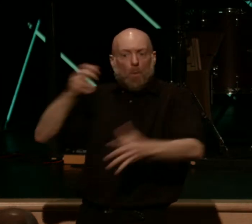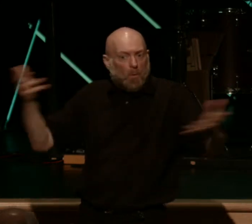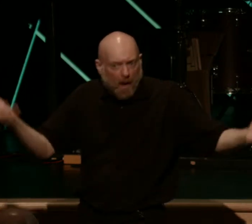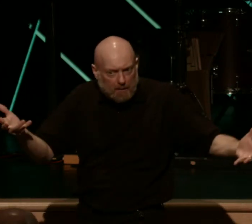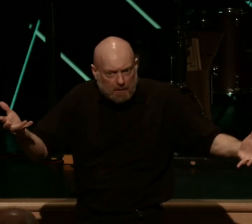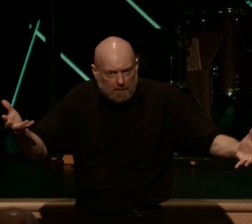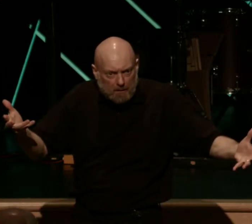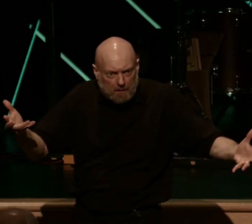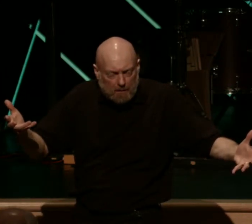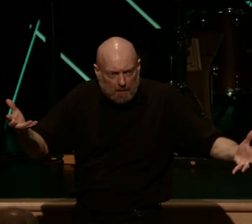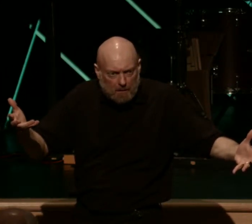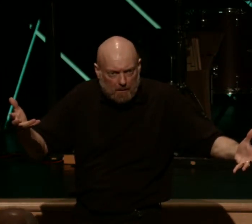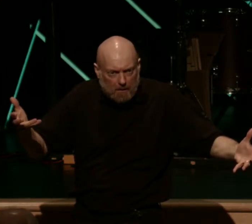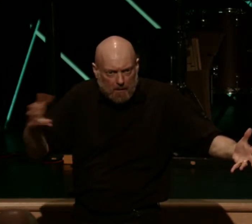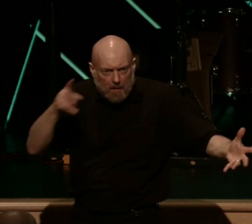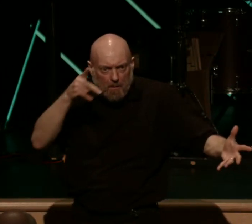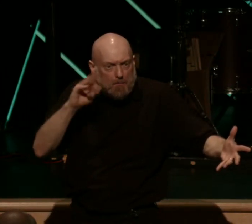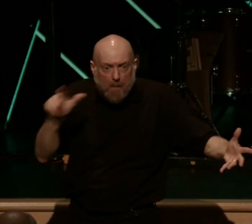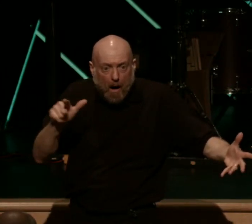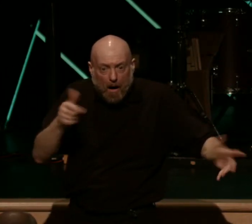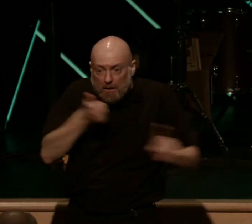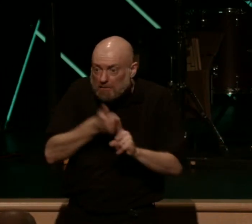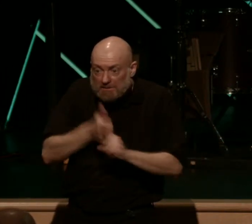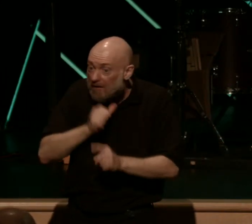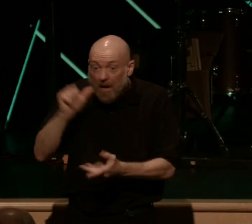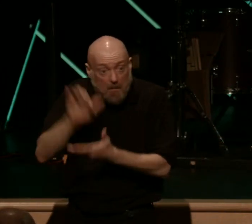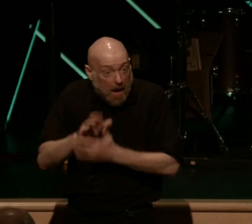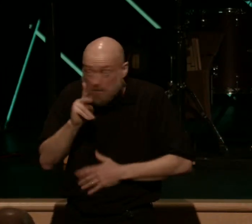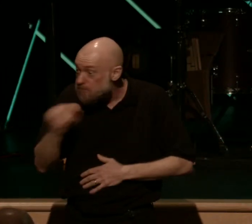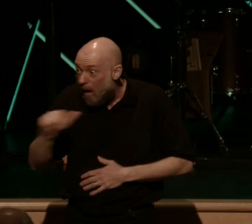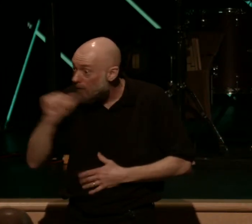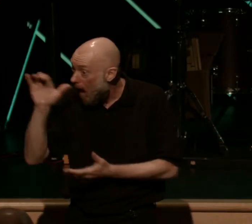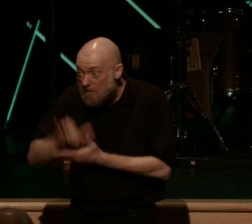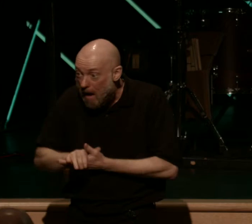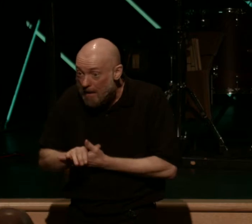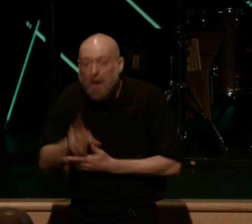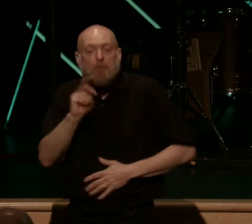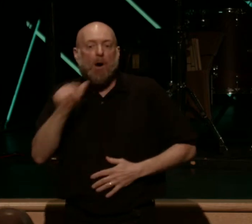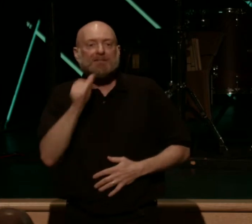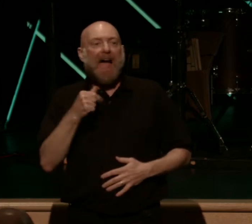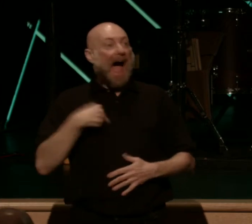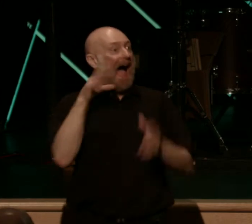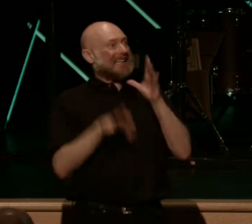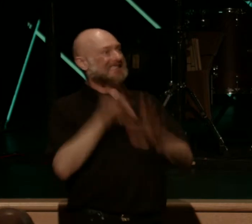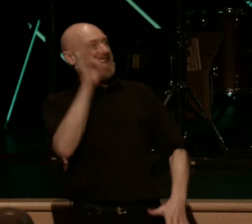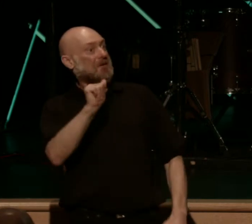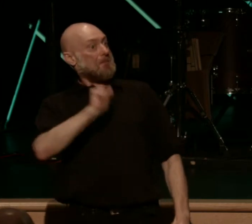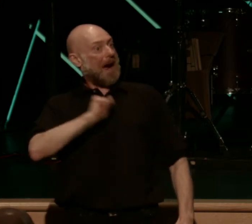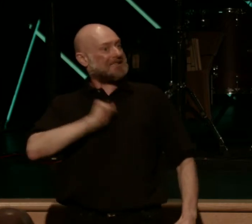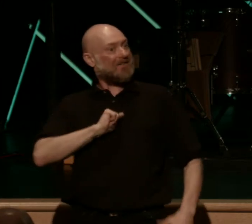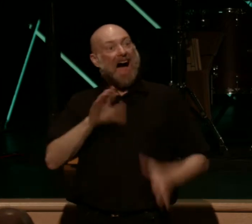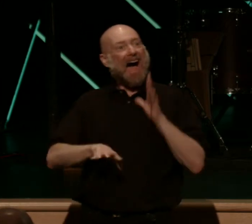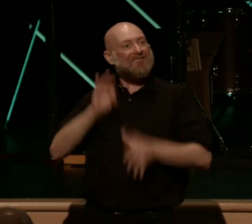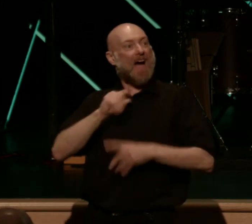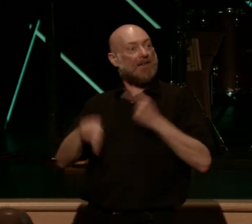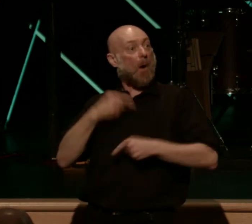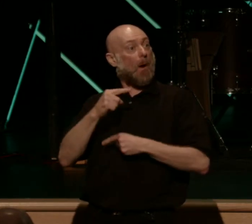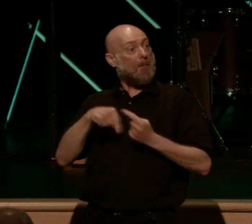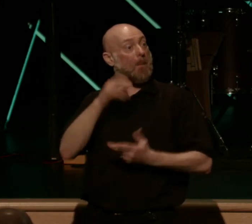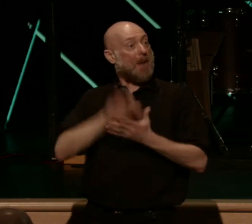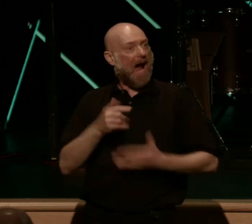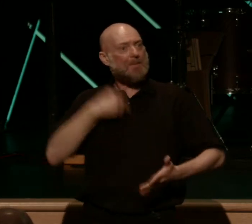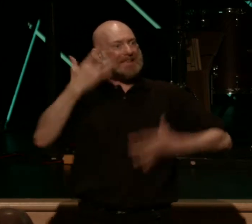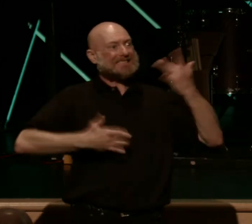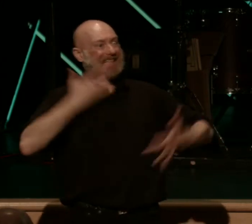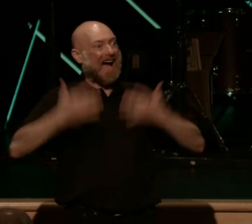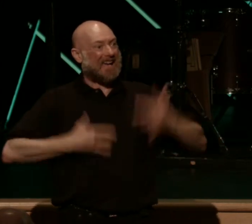Keep this in mind too. Paul is not married. So Paul is not saying, I've discovered this secret about marriage, and I'm really